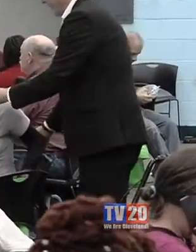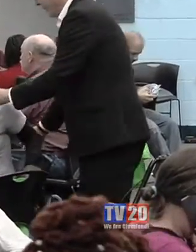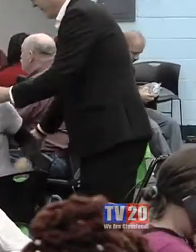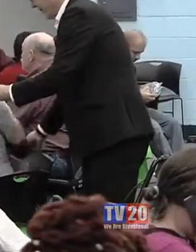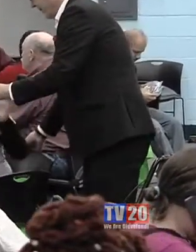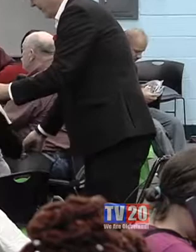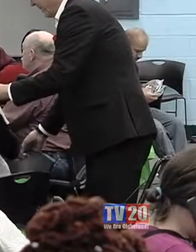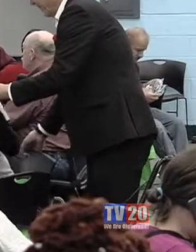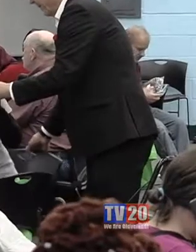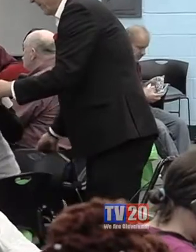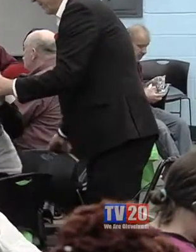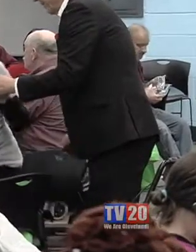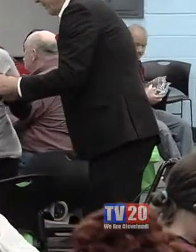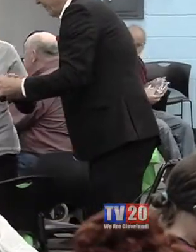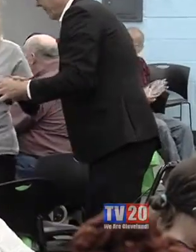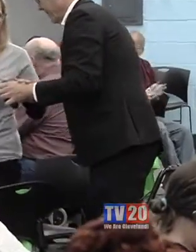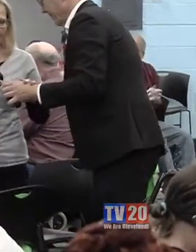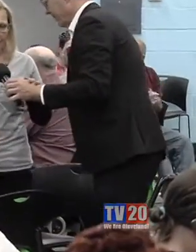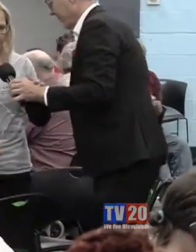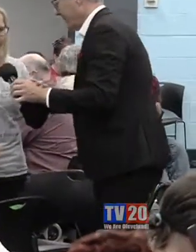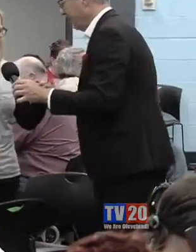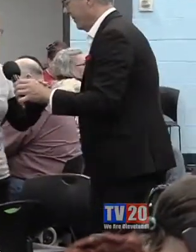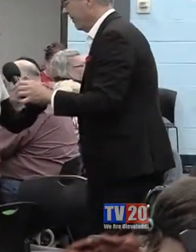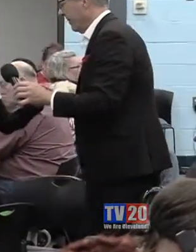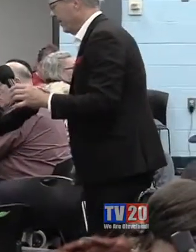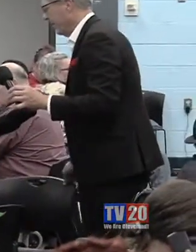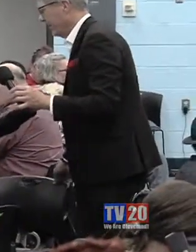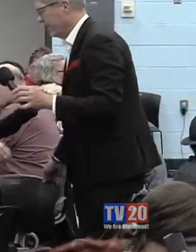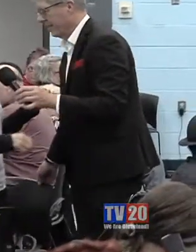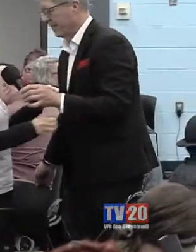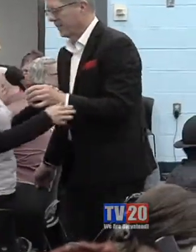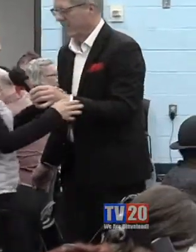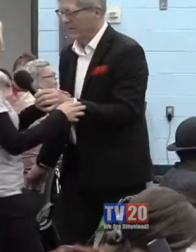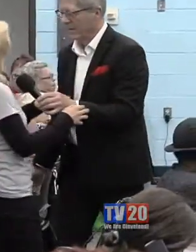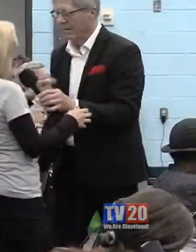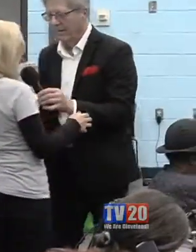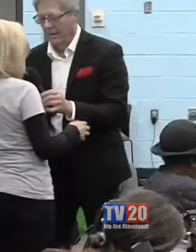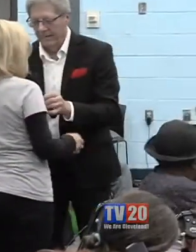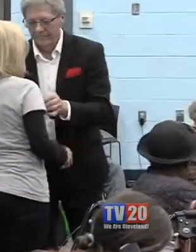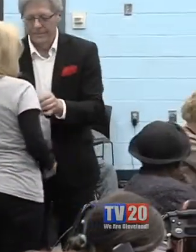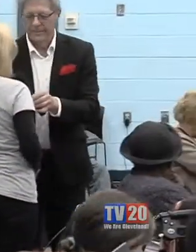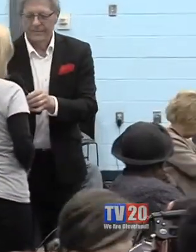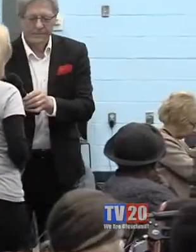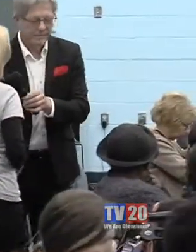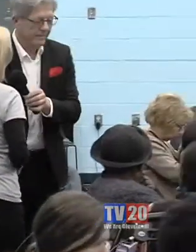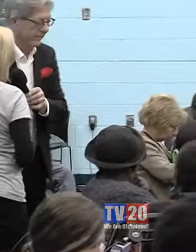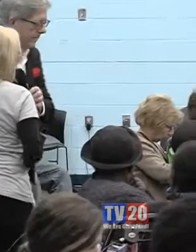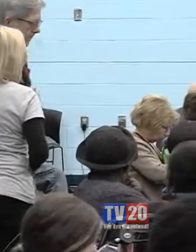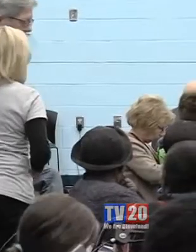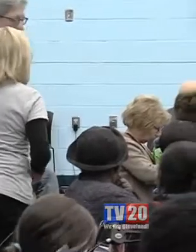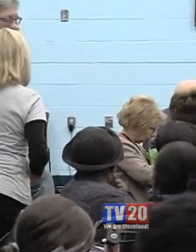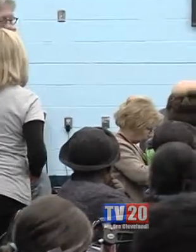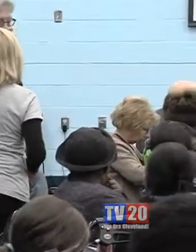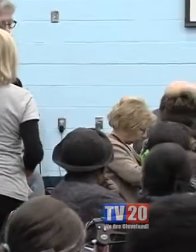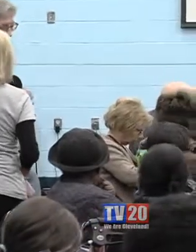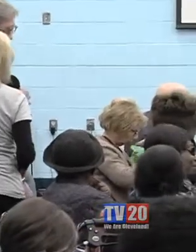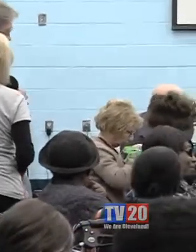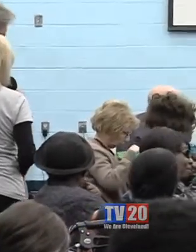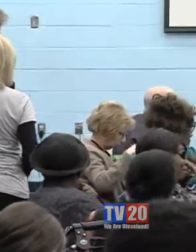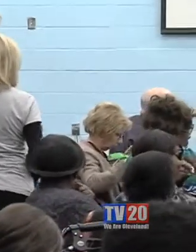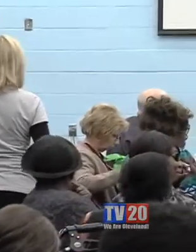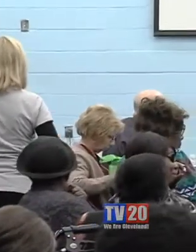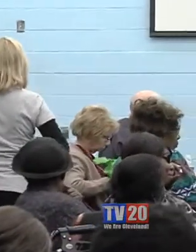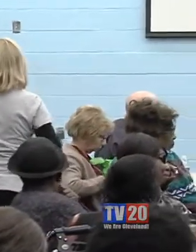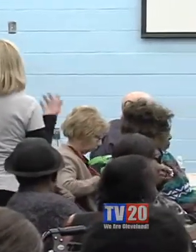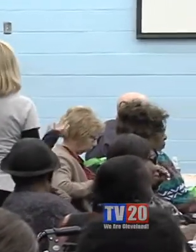So that is how to guide somebody to a chair or through a narrow space. If you're going through